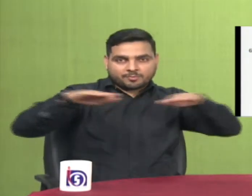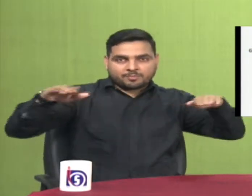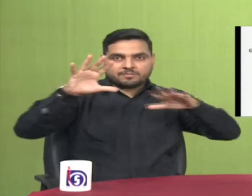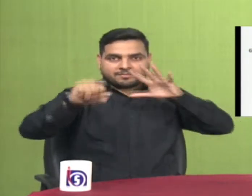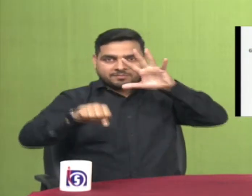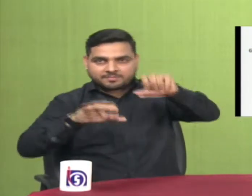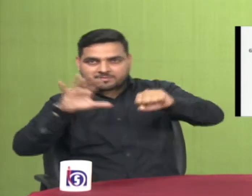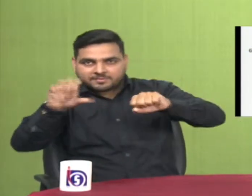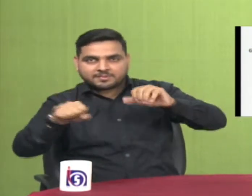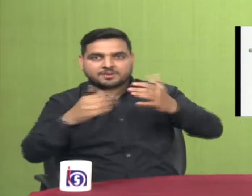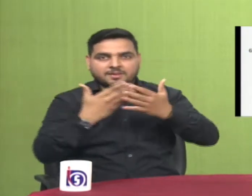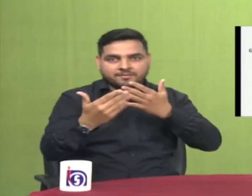table,